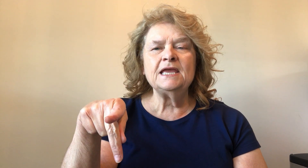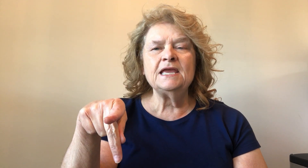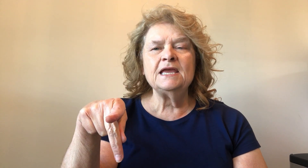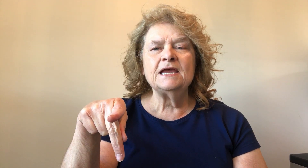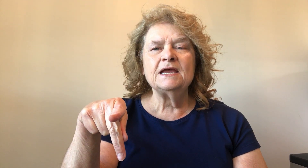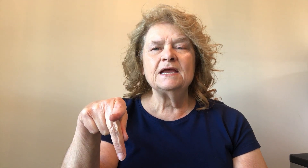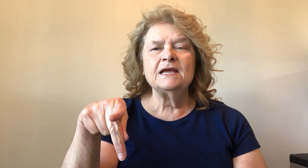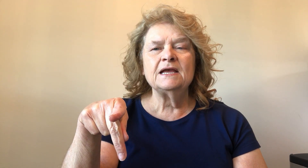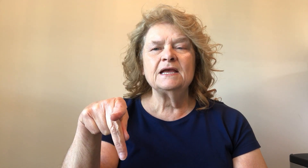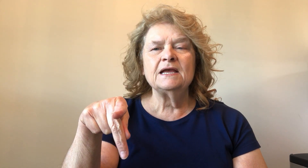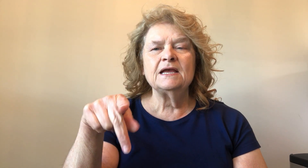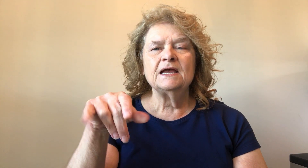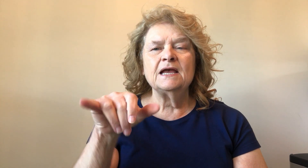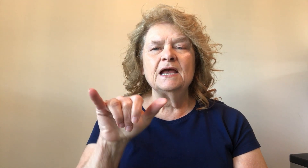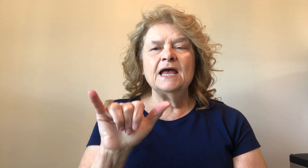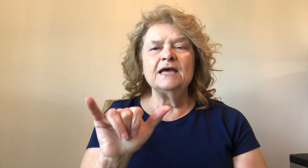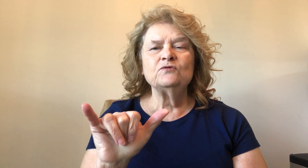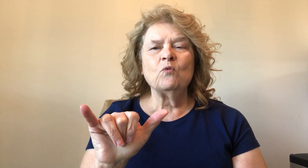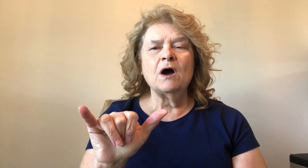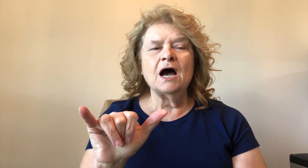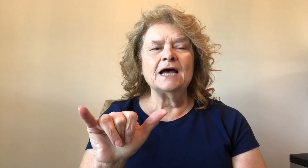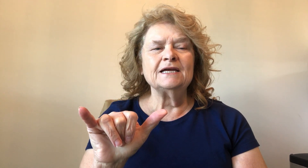P, and Y.